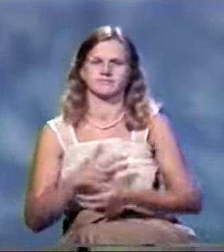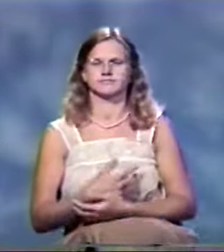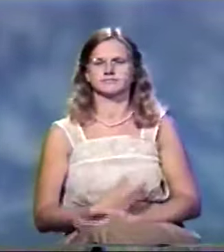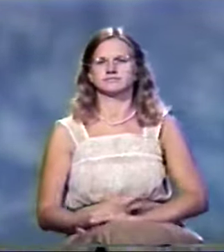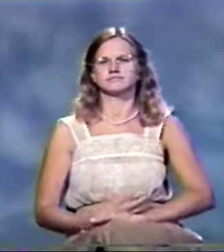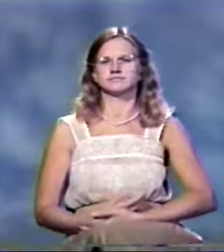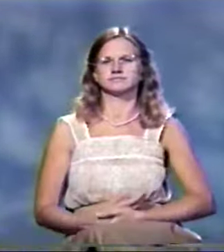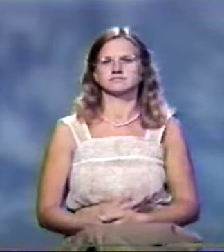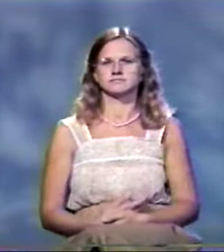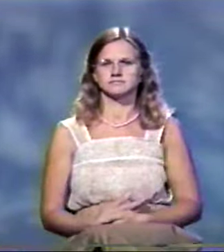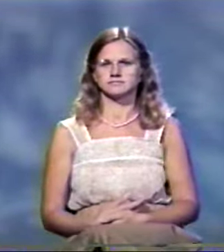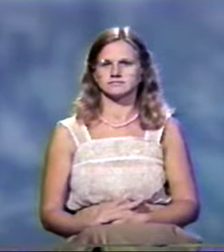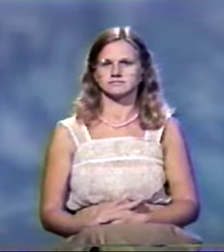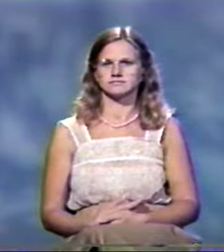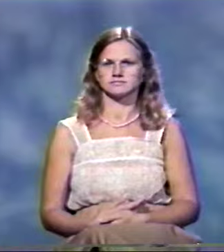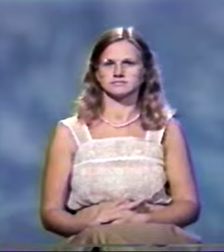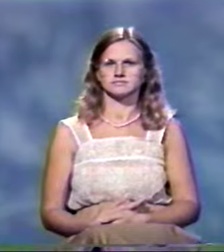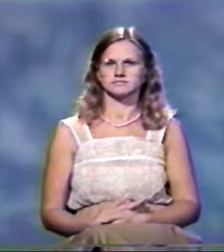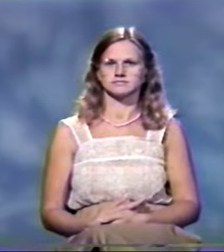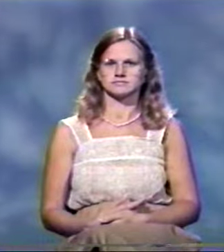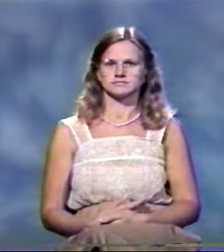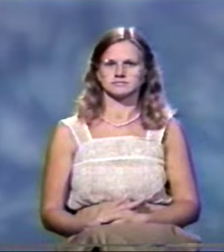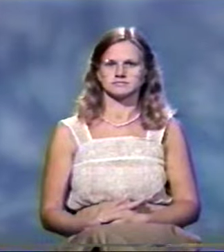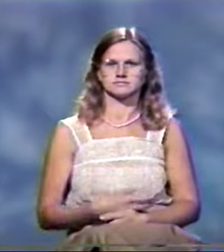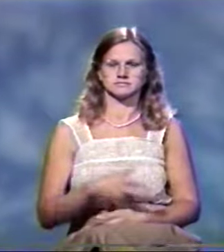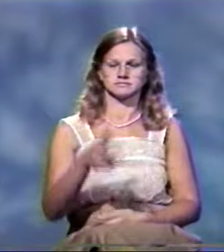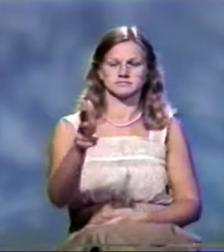I came up behind the car and I was ready to pass it.